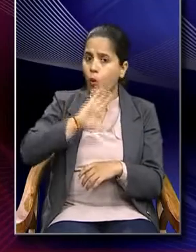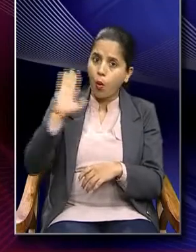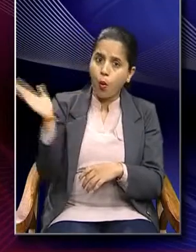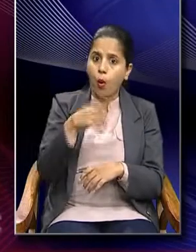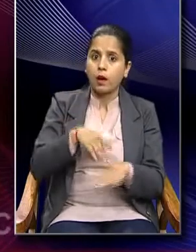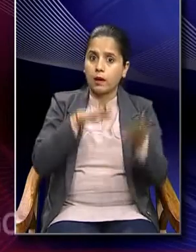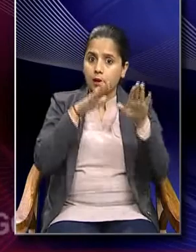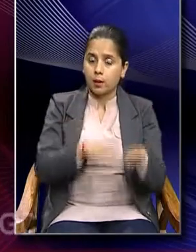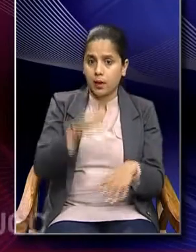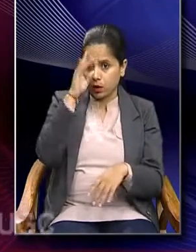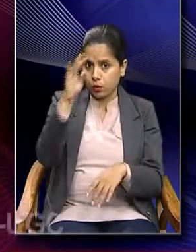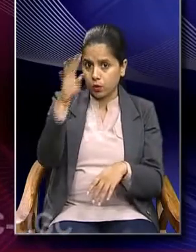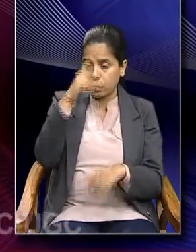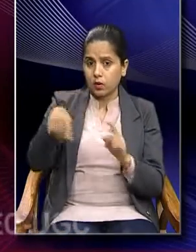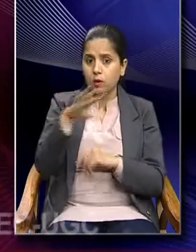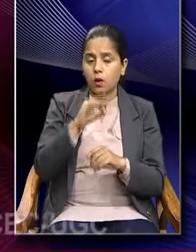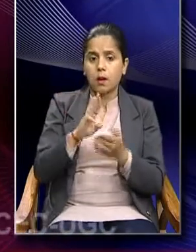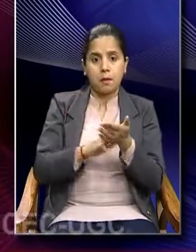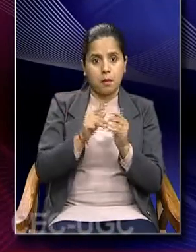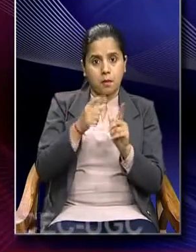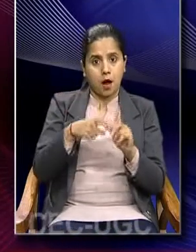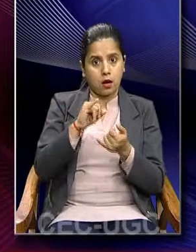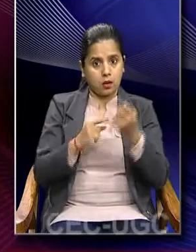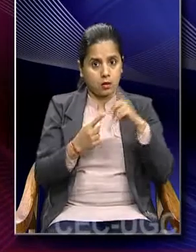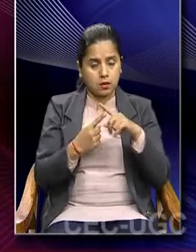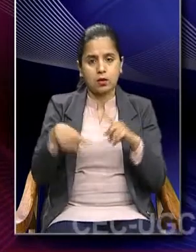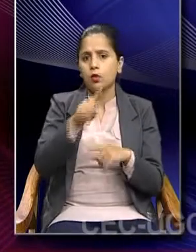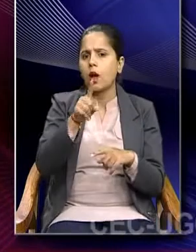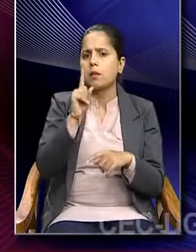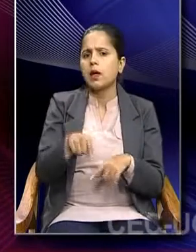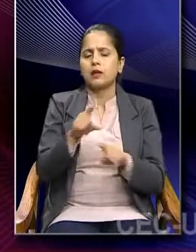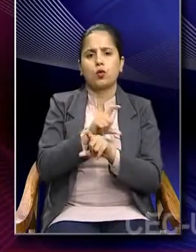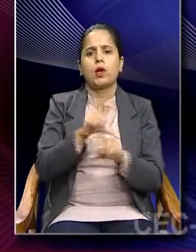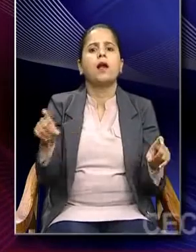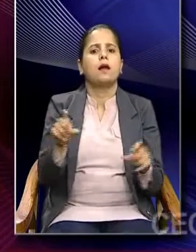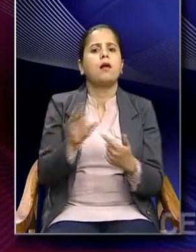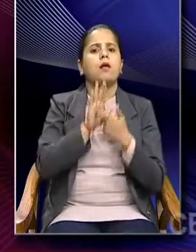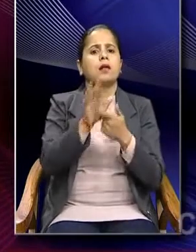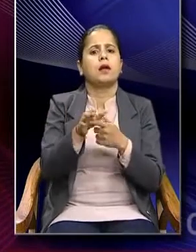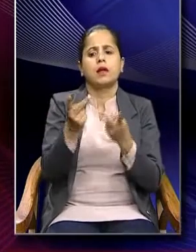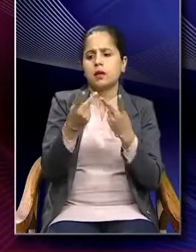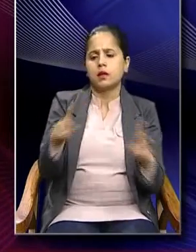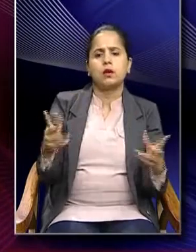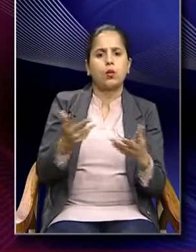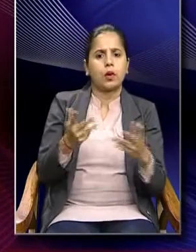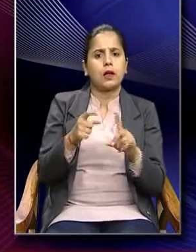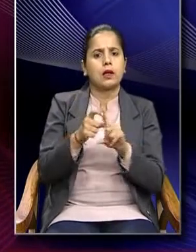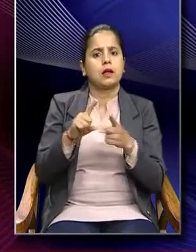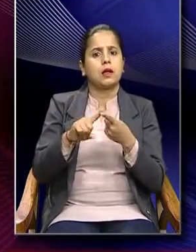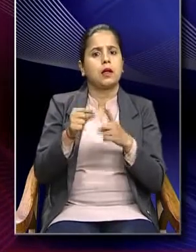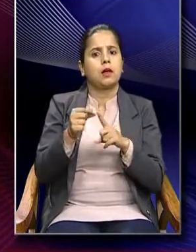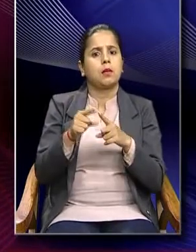dependency theorists are Marxist, and one should clearly distinguish between dependency and a theory